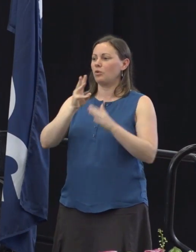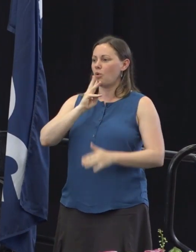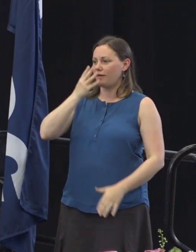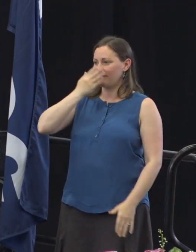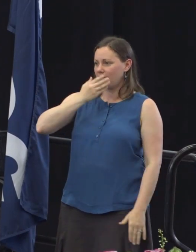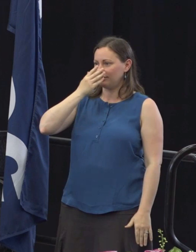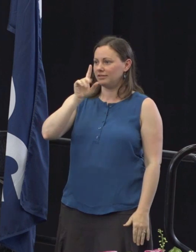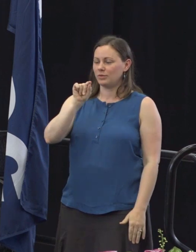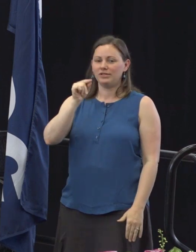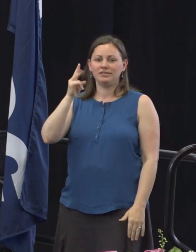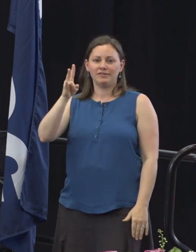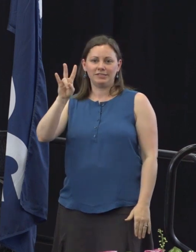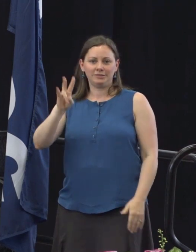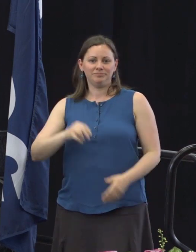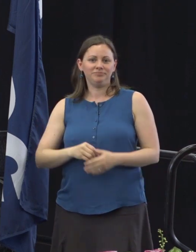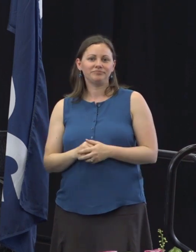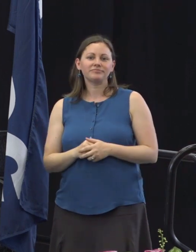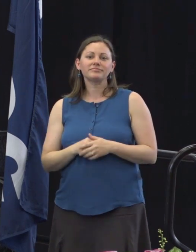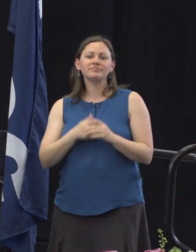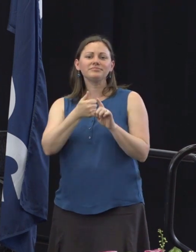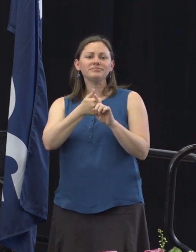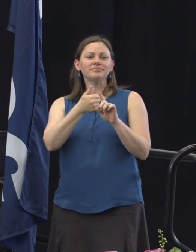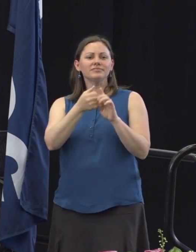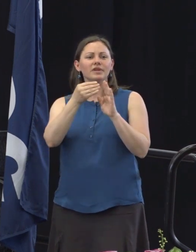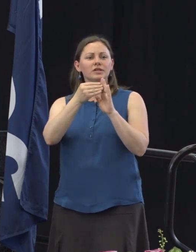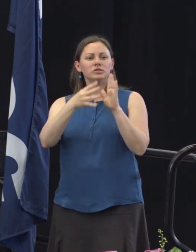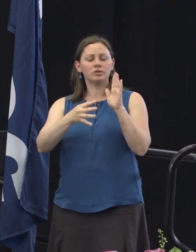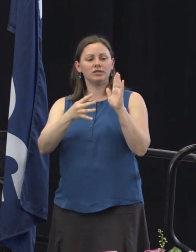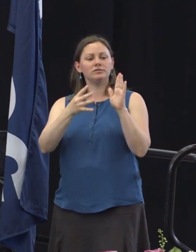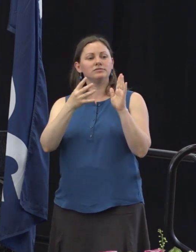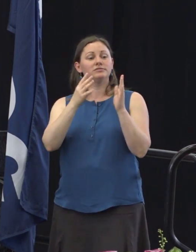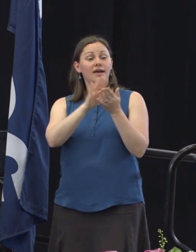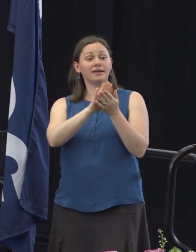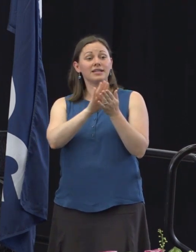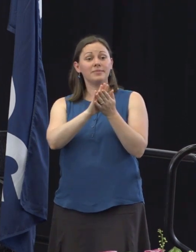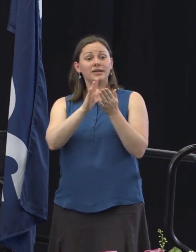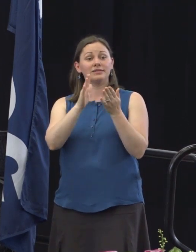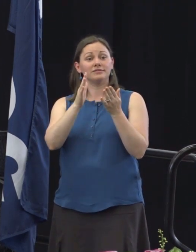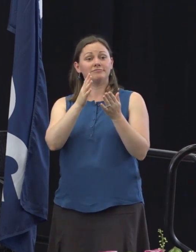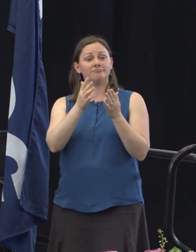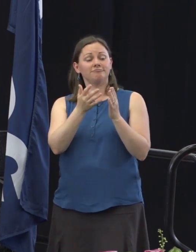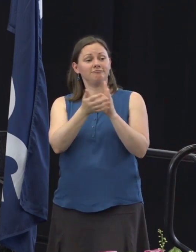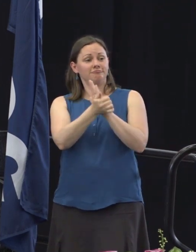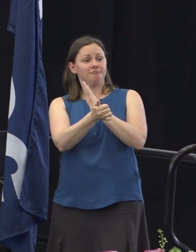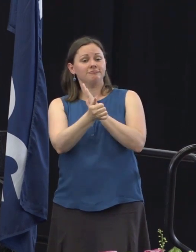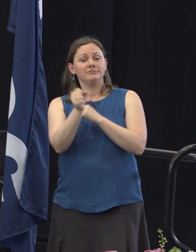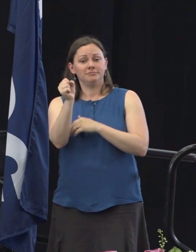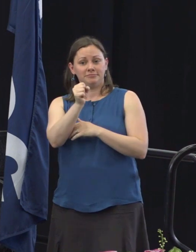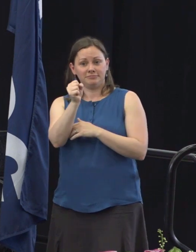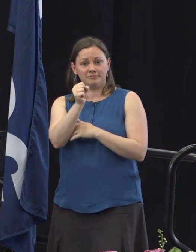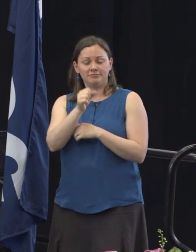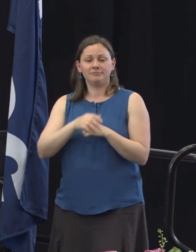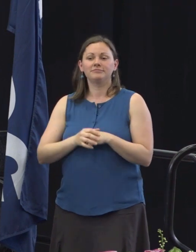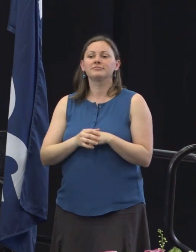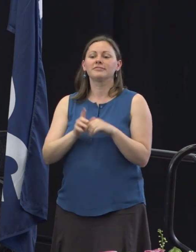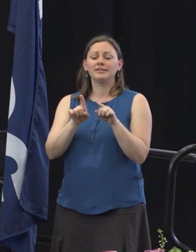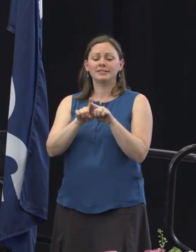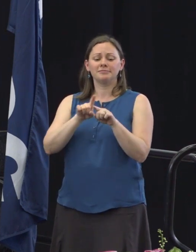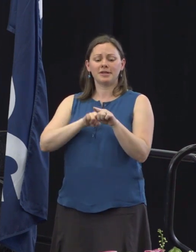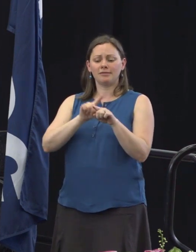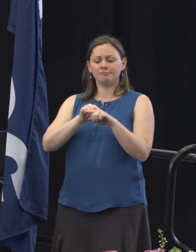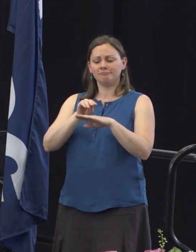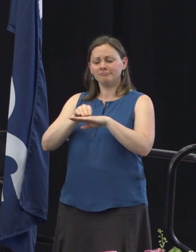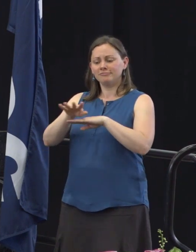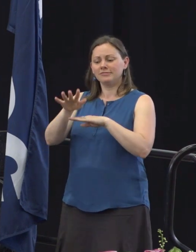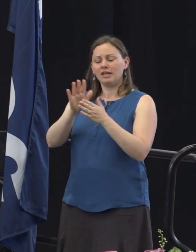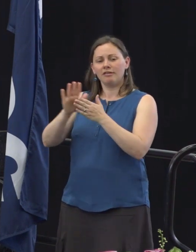2017. This student has not only achieved academic excellence in her program, but has also contributed to the